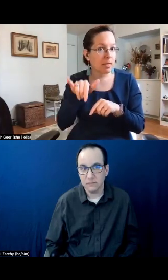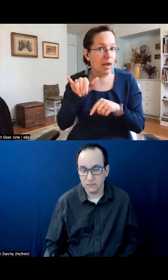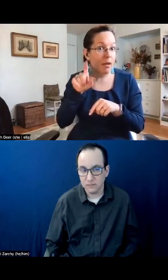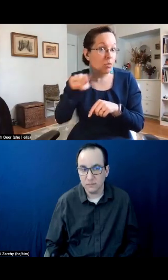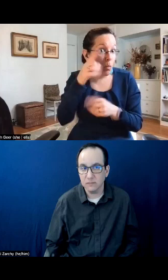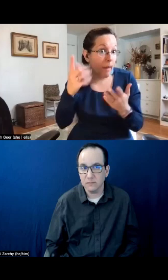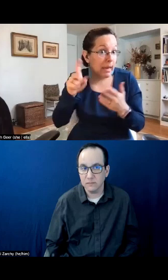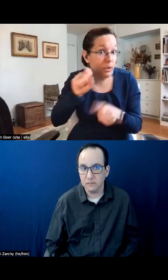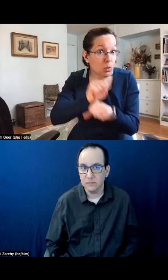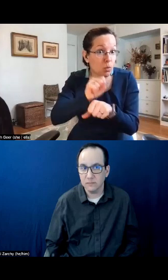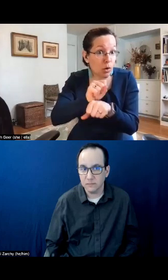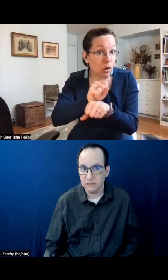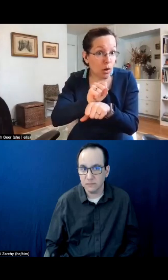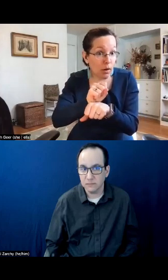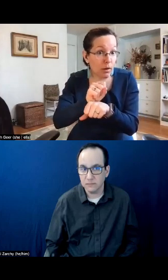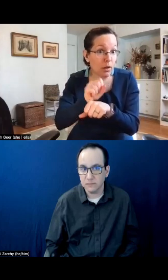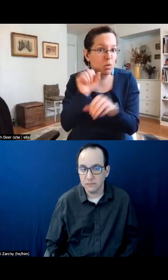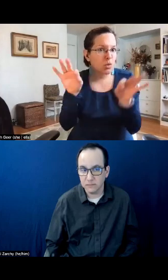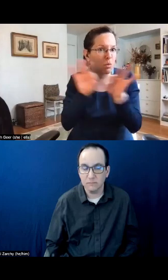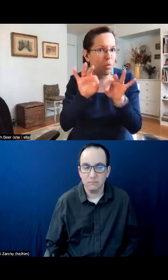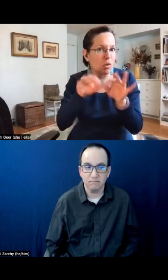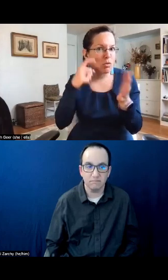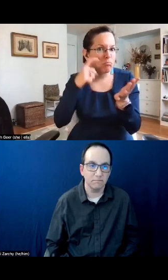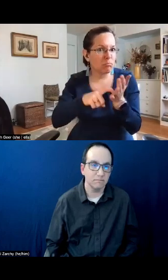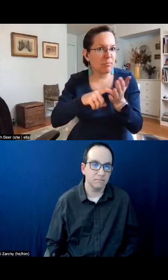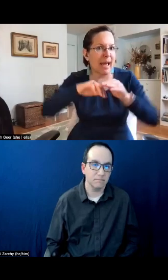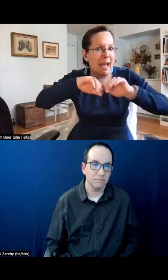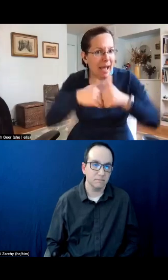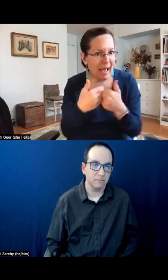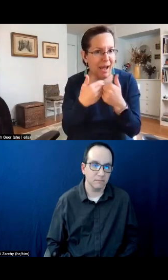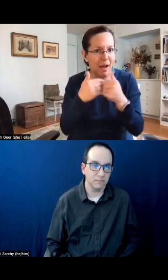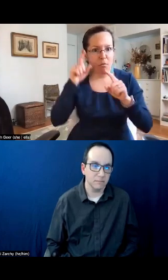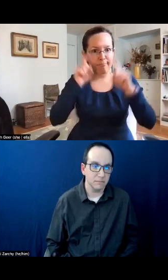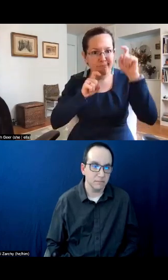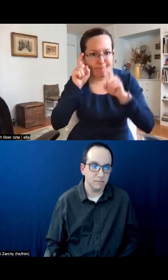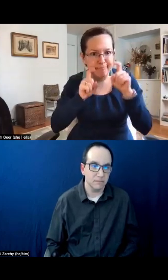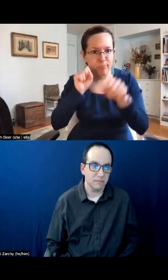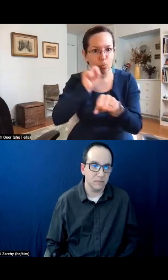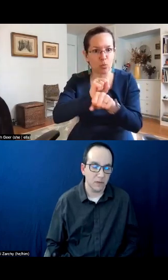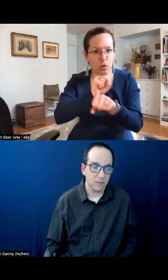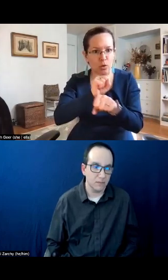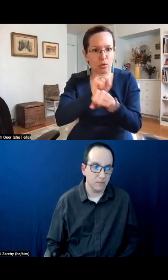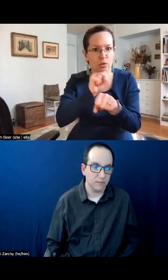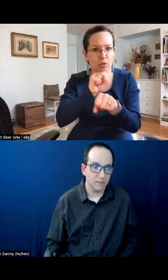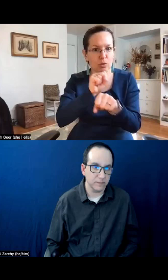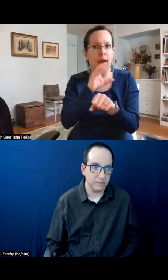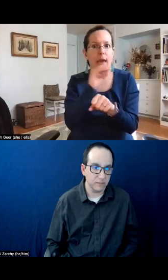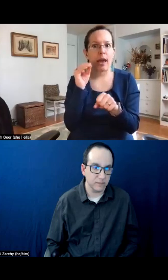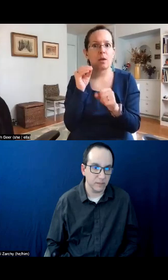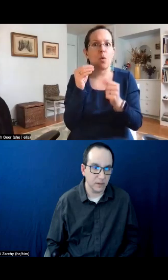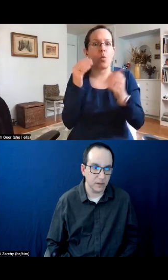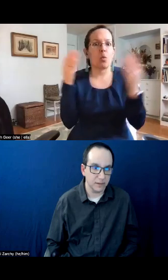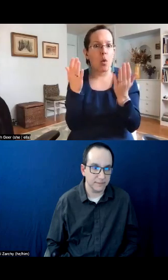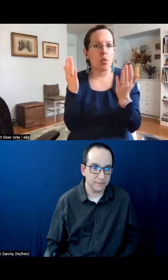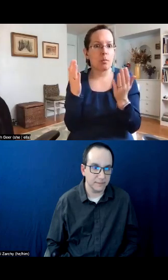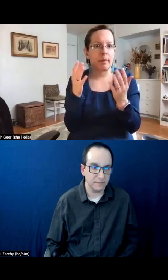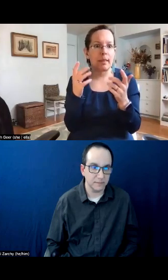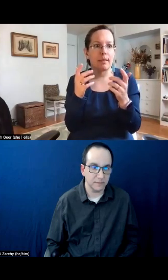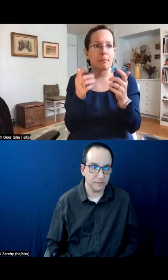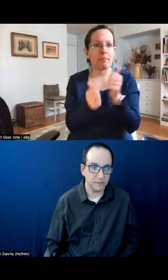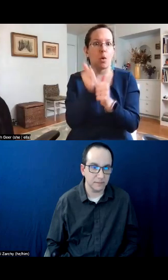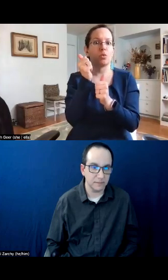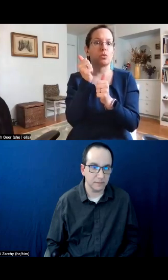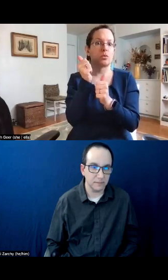to understand that coordination does serve a purpose. And you may need to develop some therapies, again, targeted to help the child understand